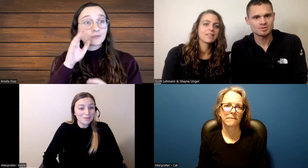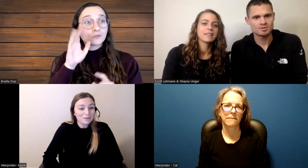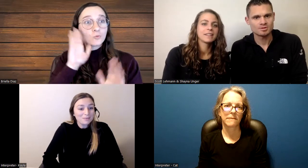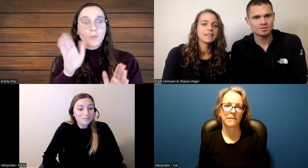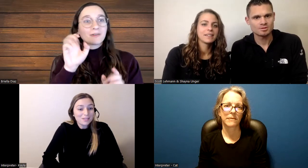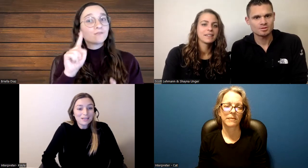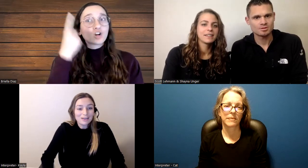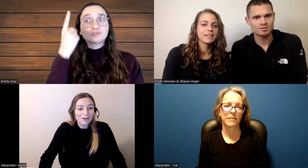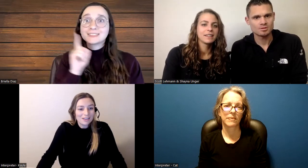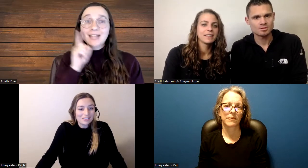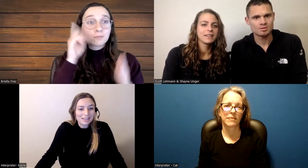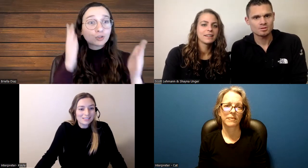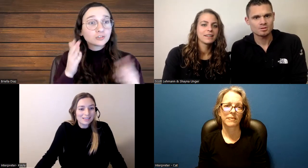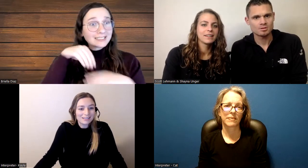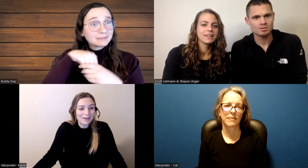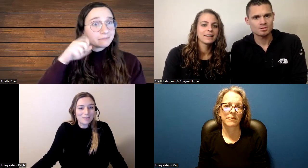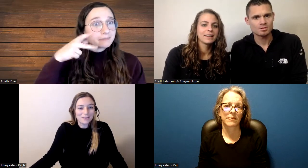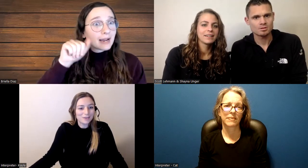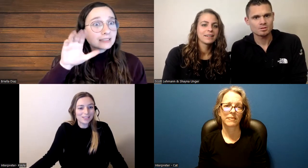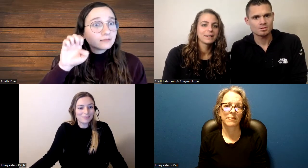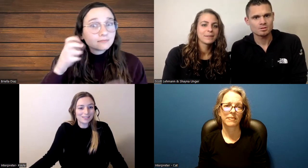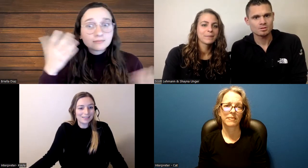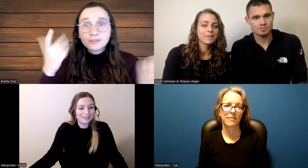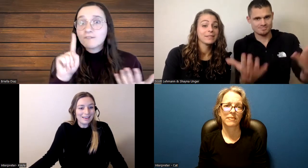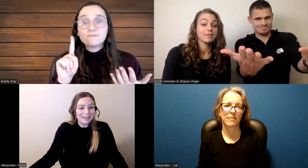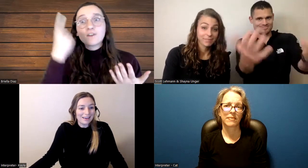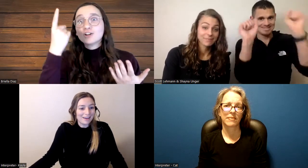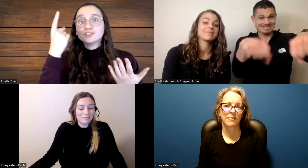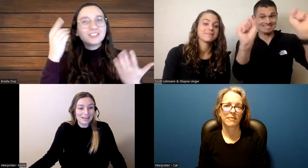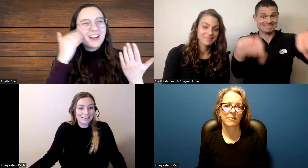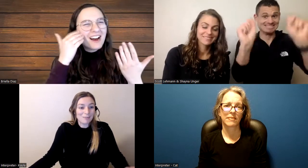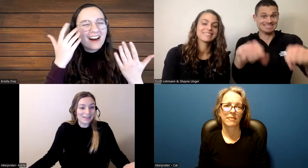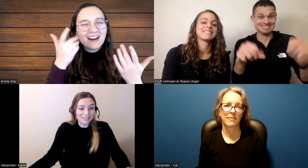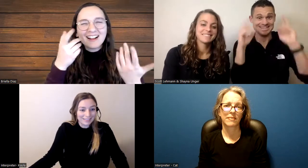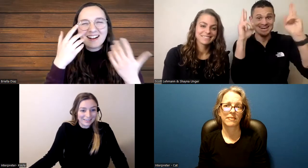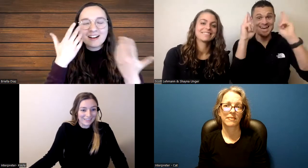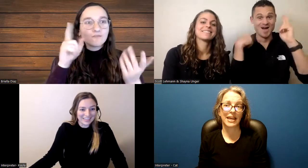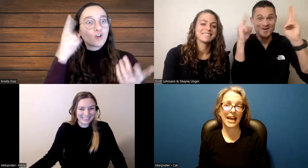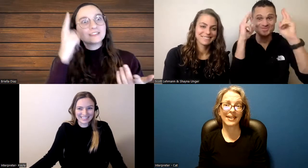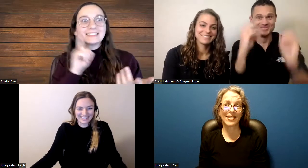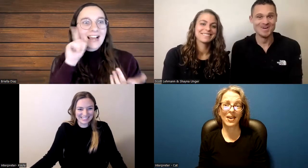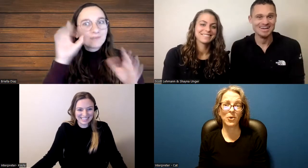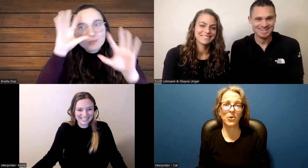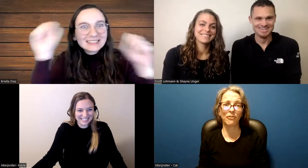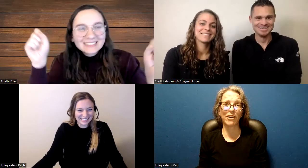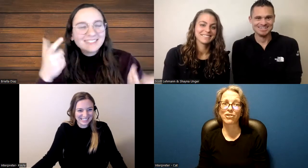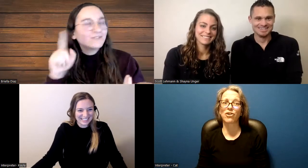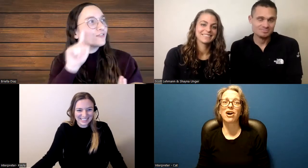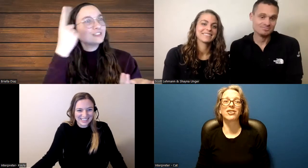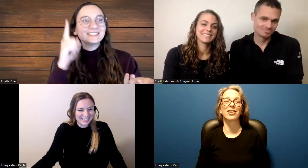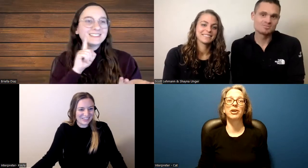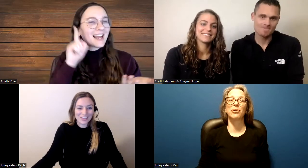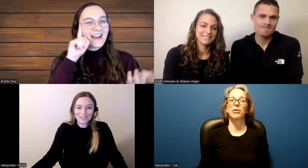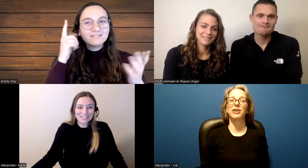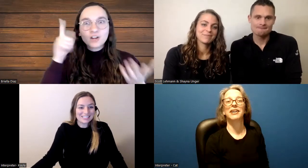And maybe somebody in our audience has a kid that will be the first deaf person in space, you know? Yes. Oh, fingers